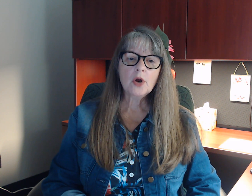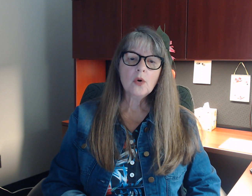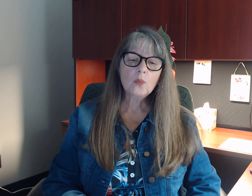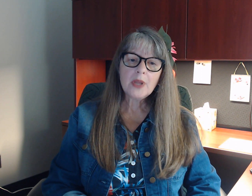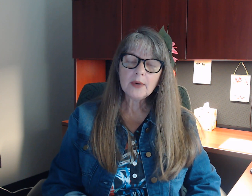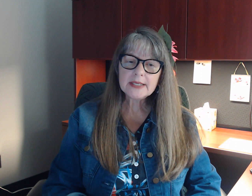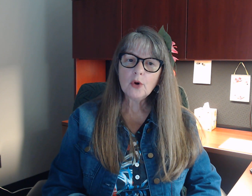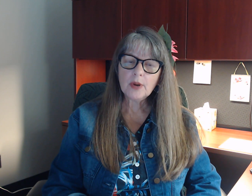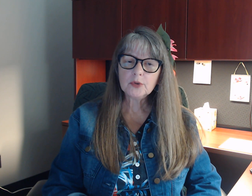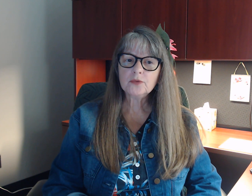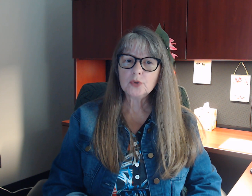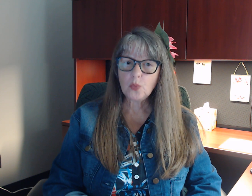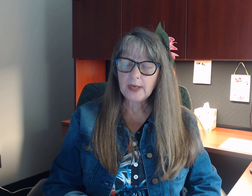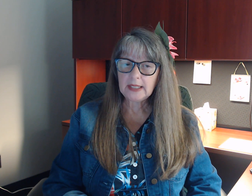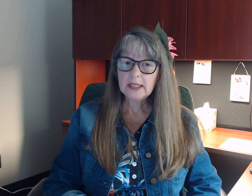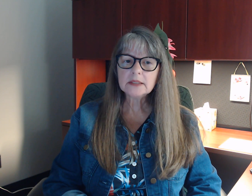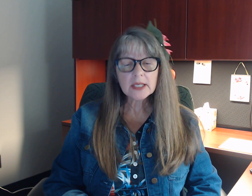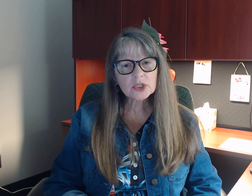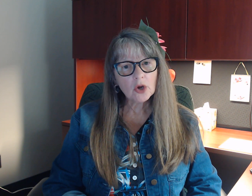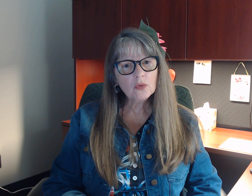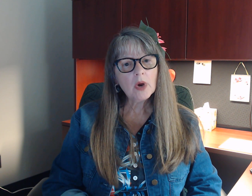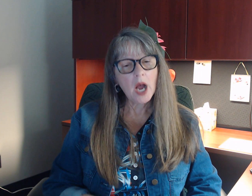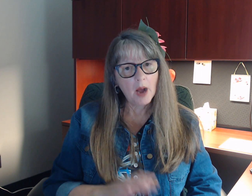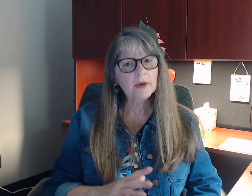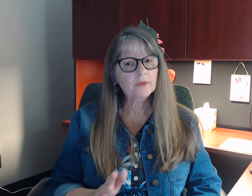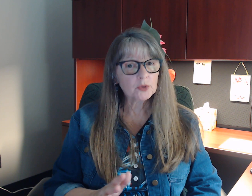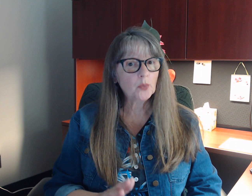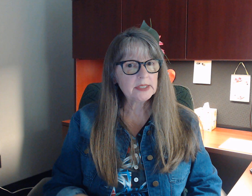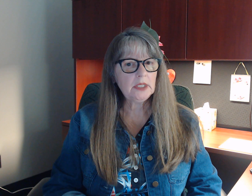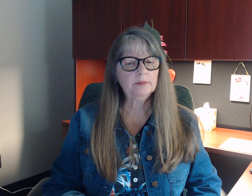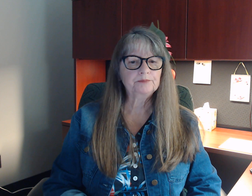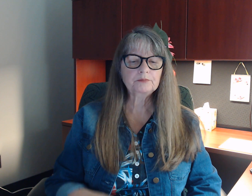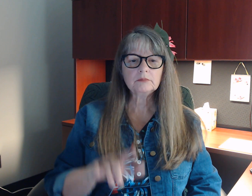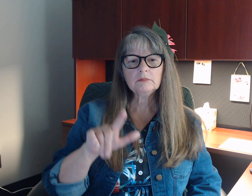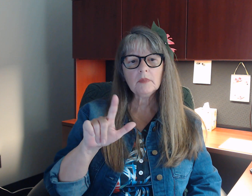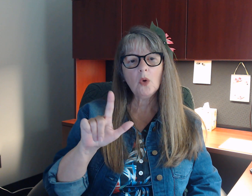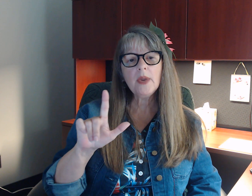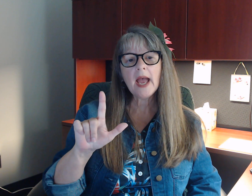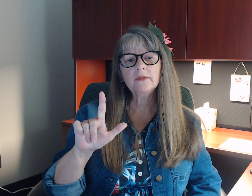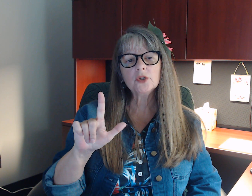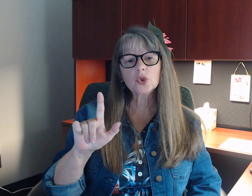So we already did our numbers from 20. Let's go up from 20. We have